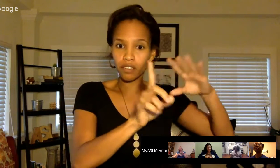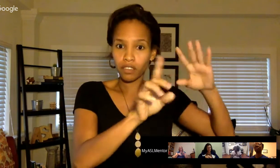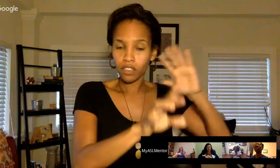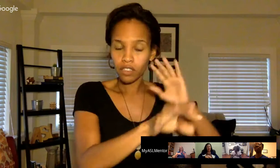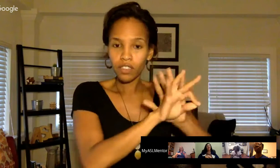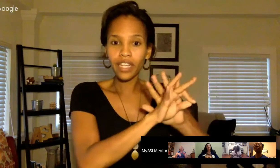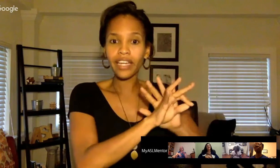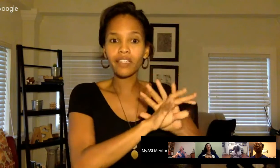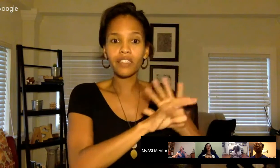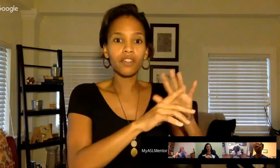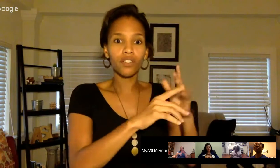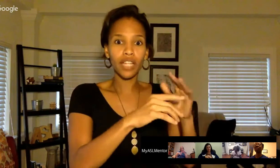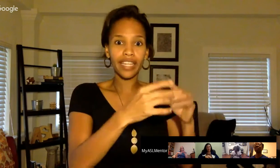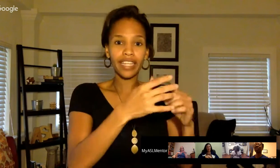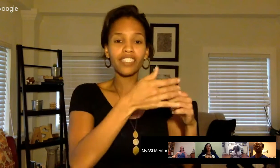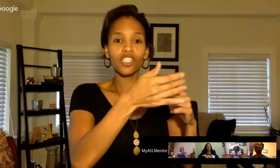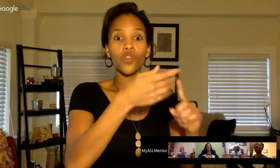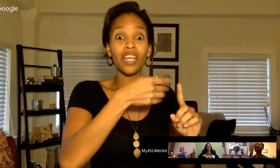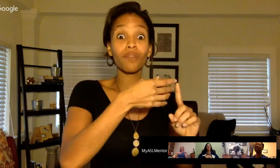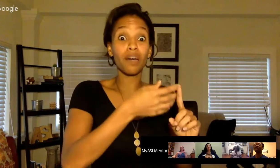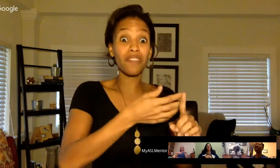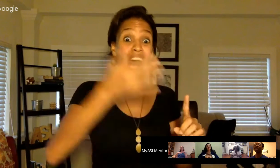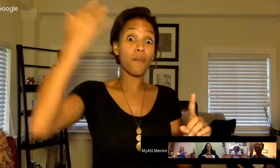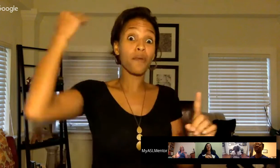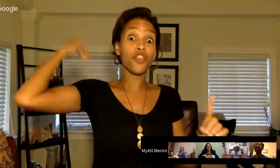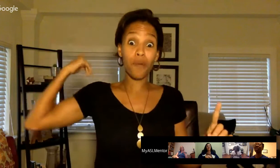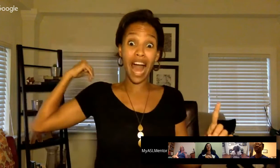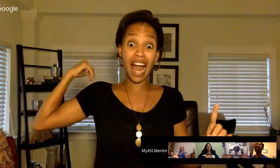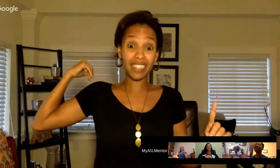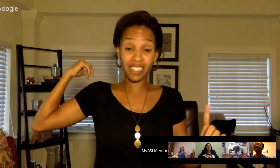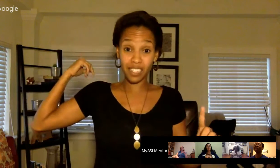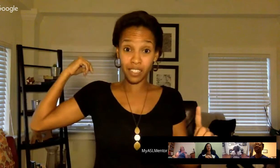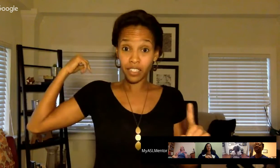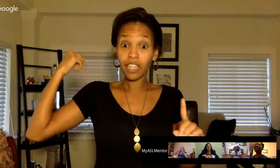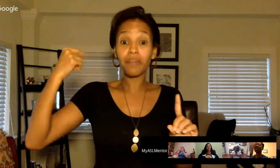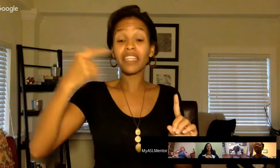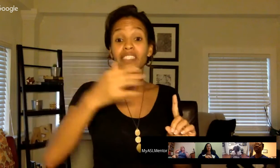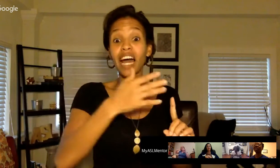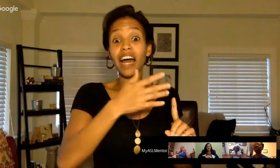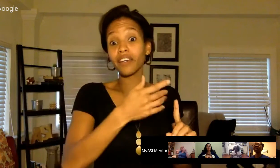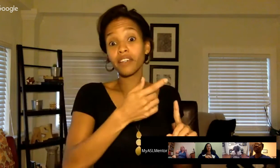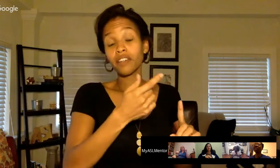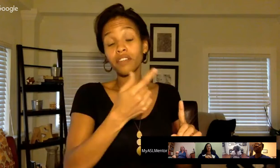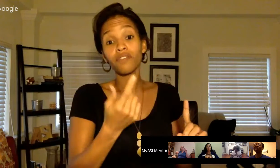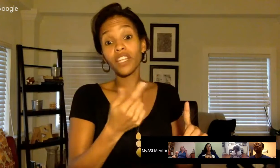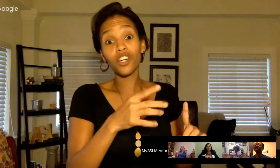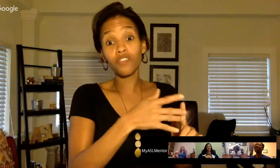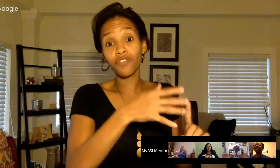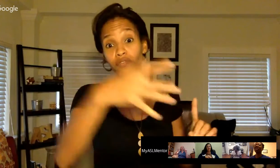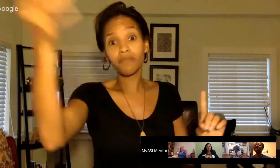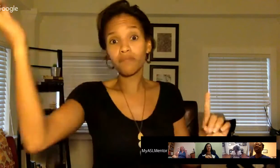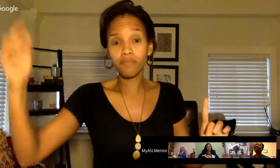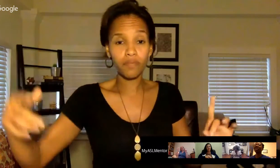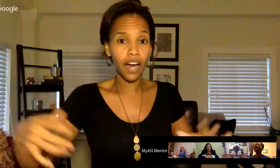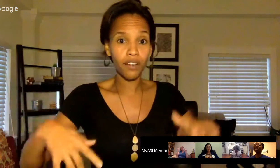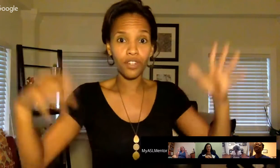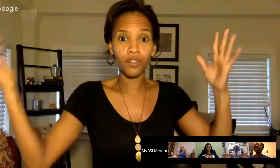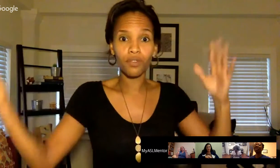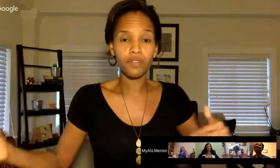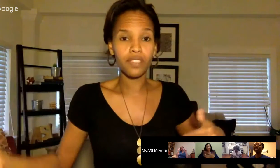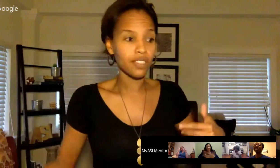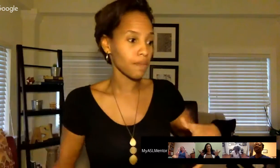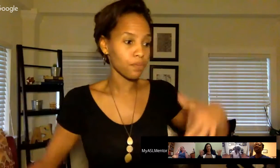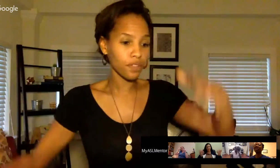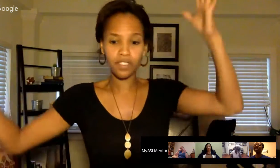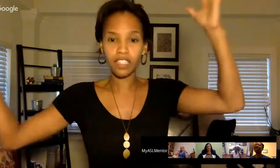picked. Like it doesn't show that it was something that happened in their past. It means that they could have, I don't